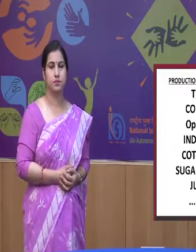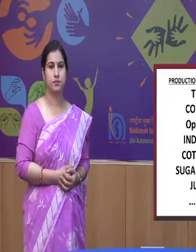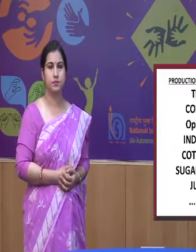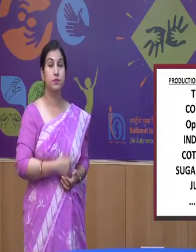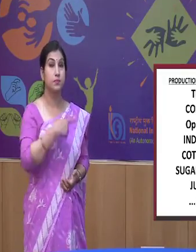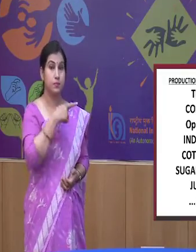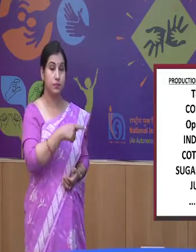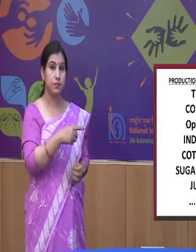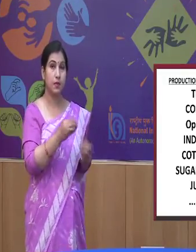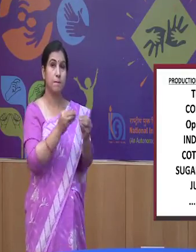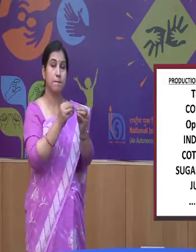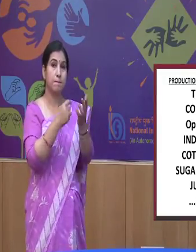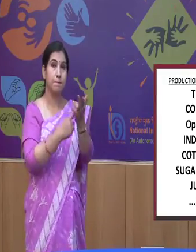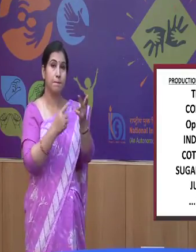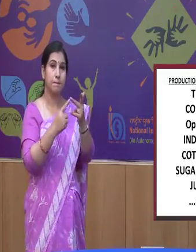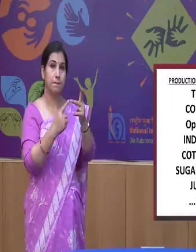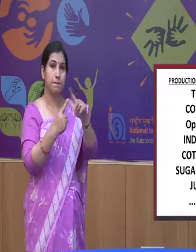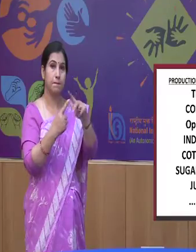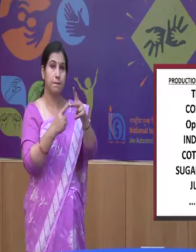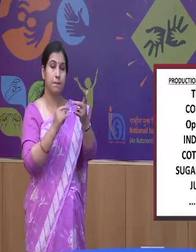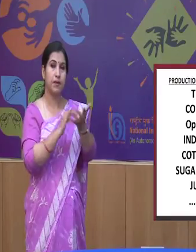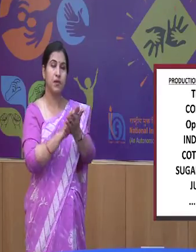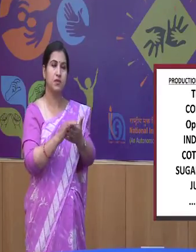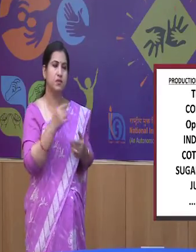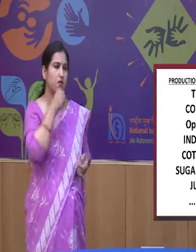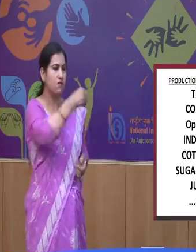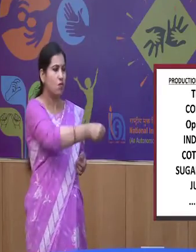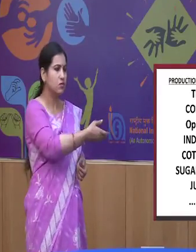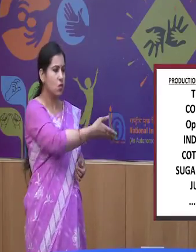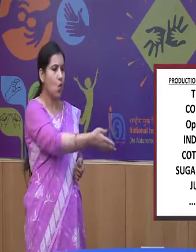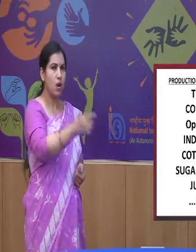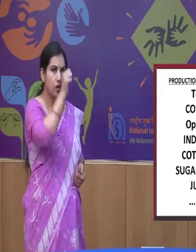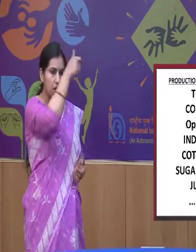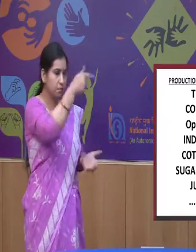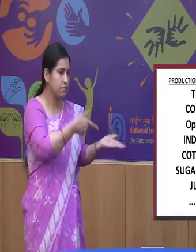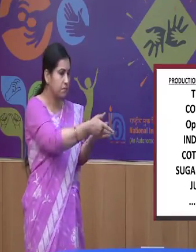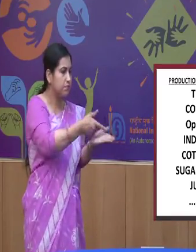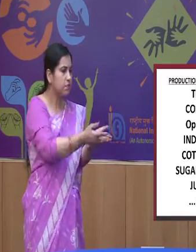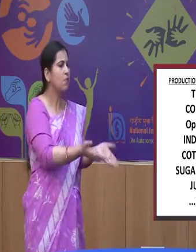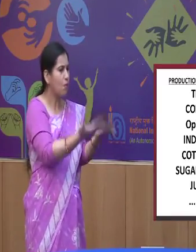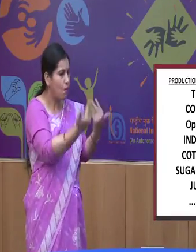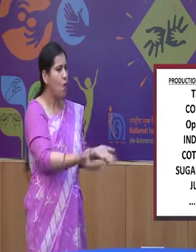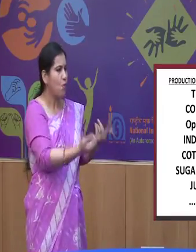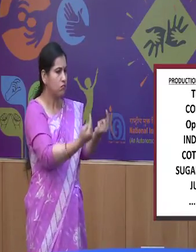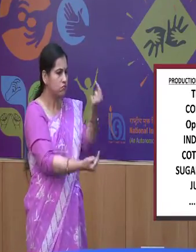The British forced Indian cultivators to produce